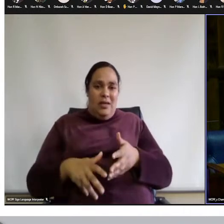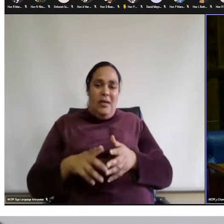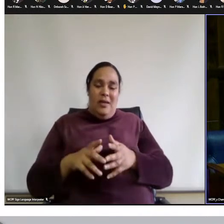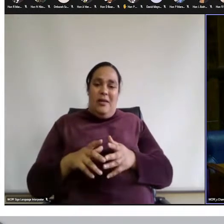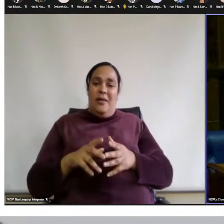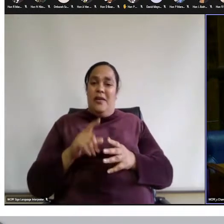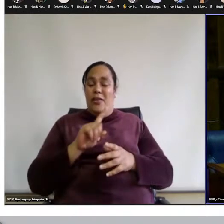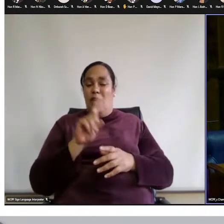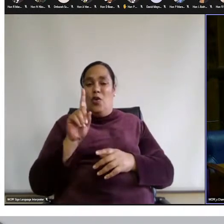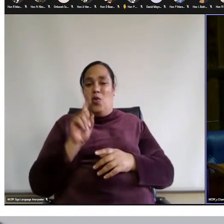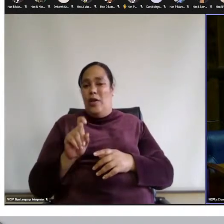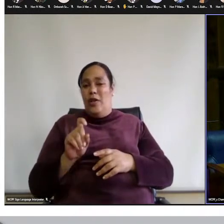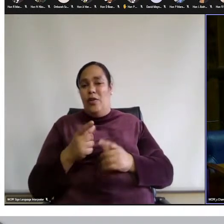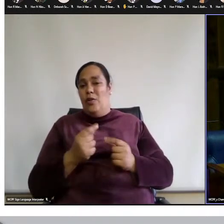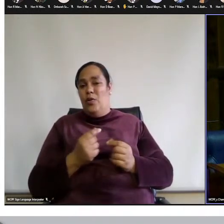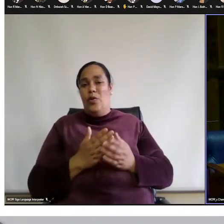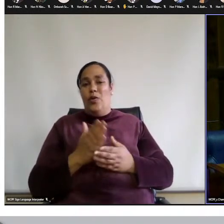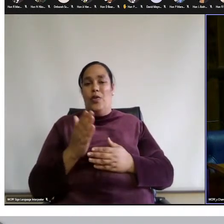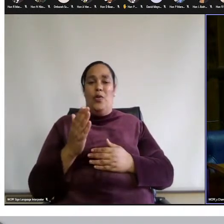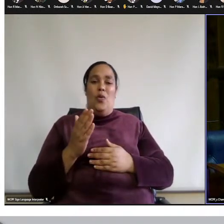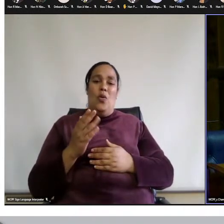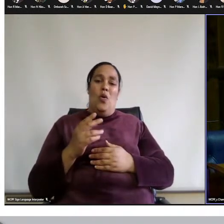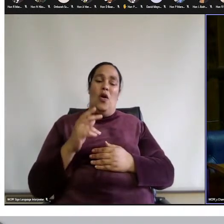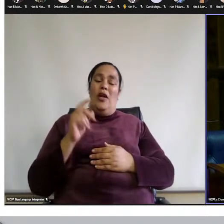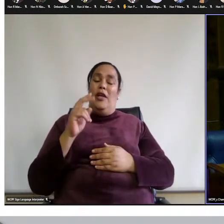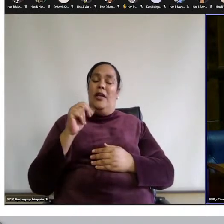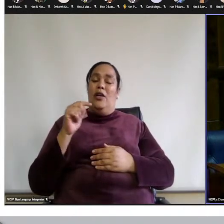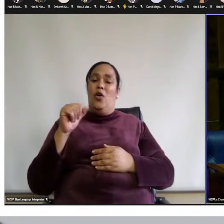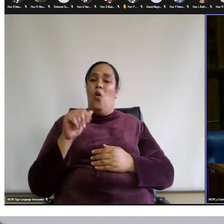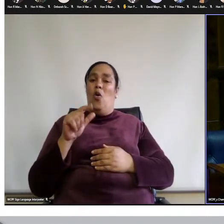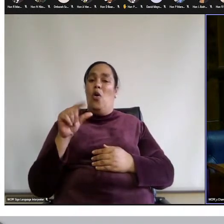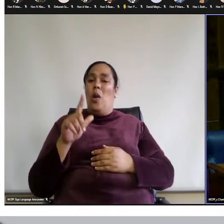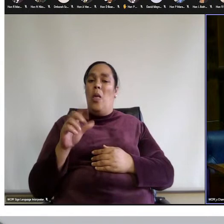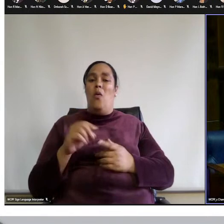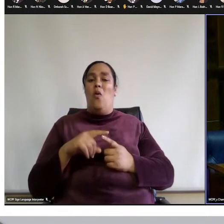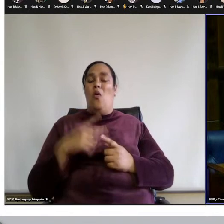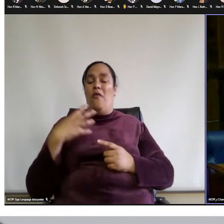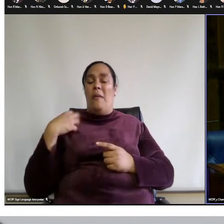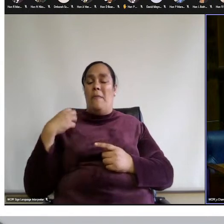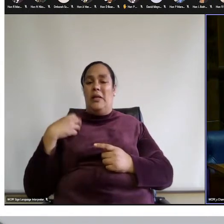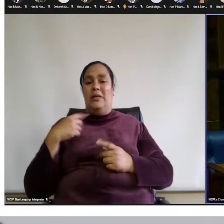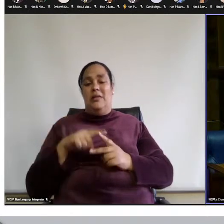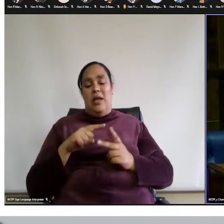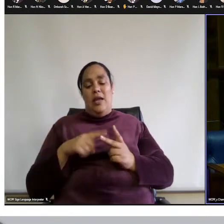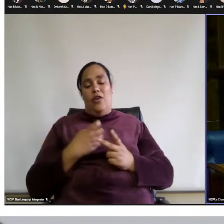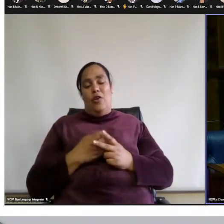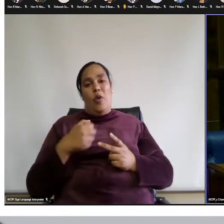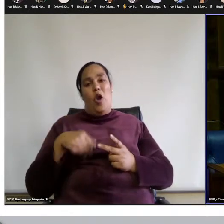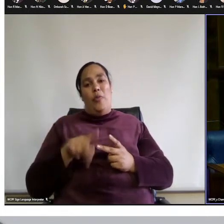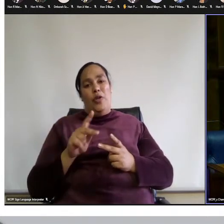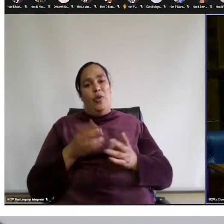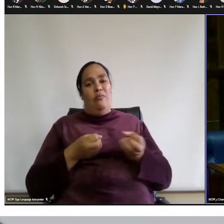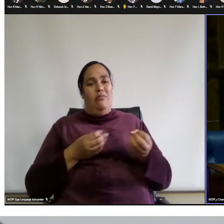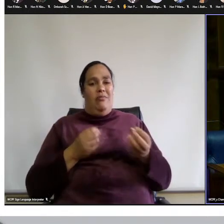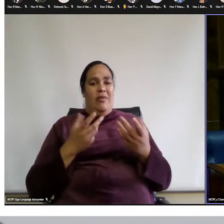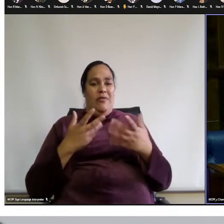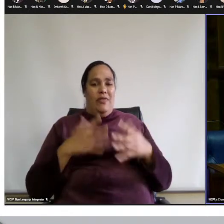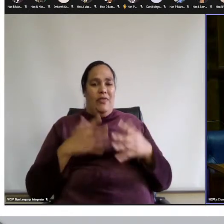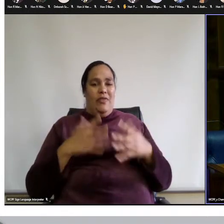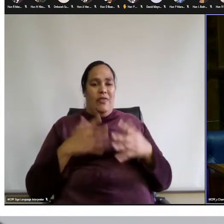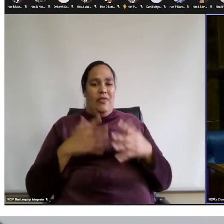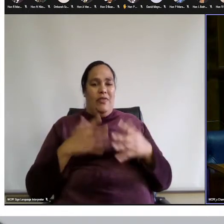the questions dealt with from Honourable and Cornlaw today with the Honourable Minister of Economic Opportunities were specifically